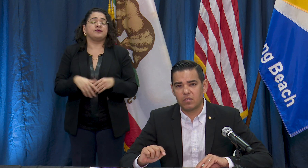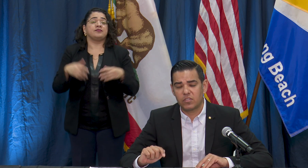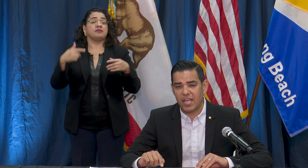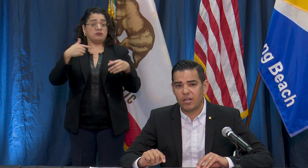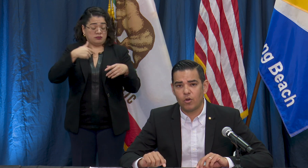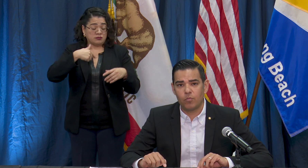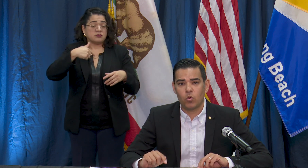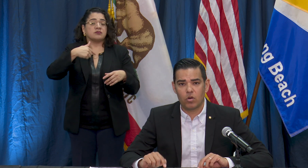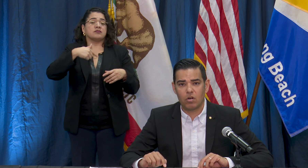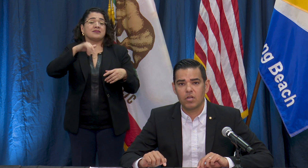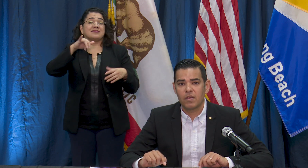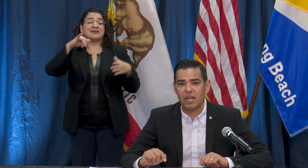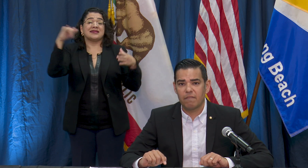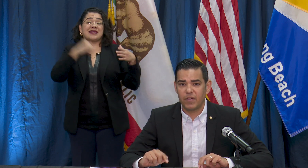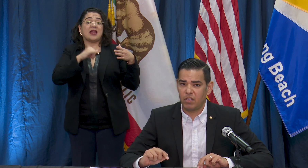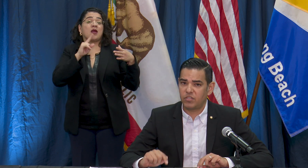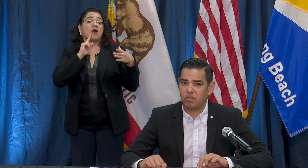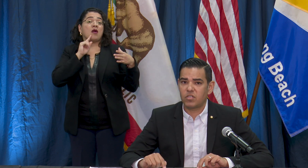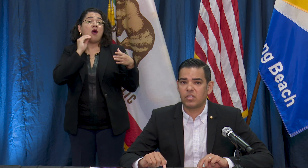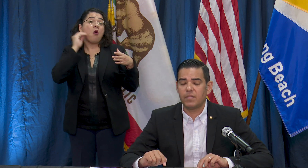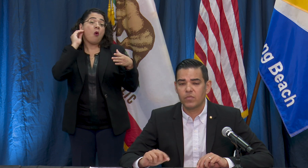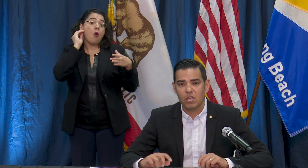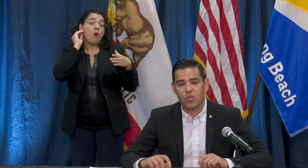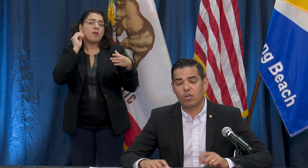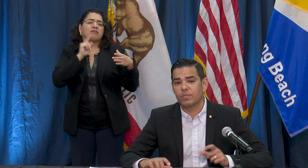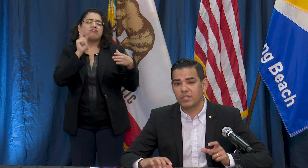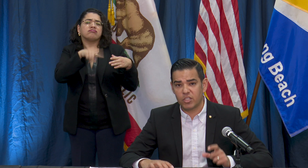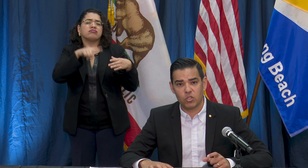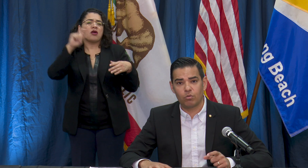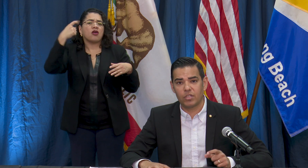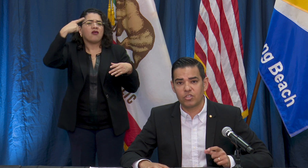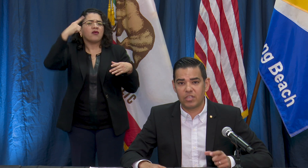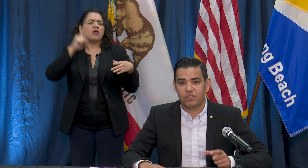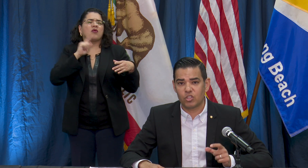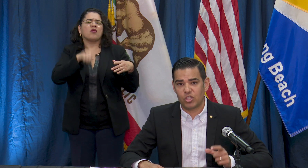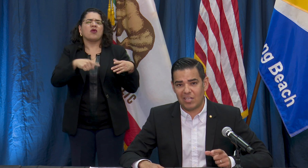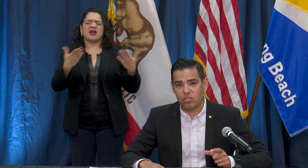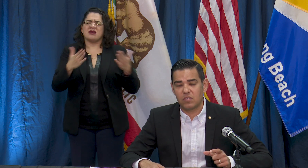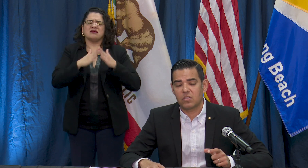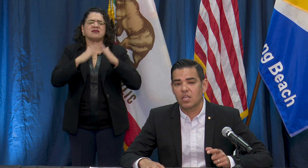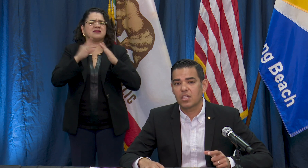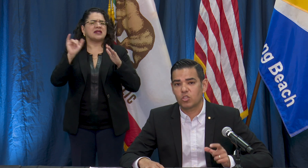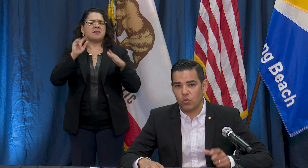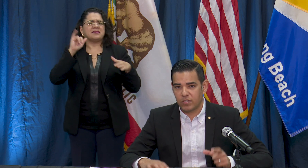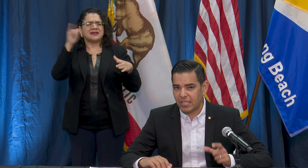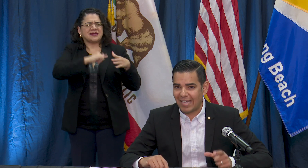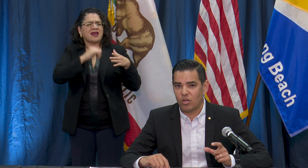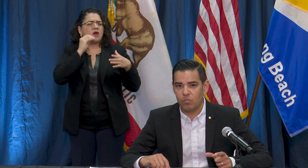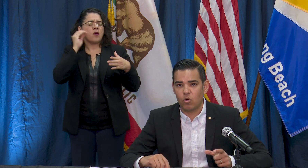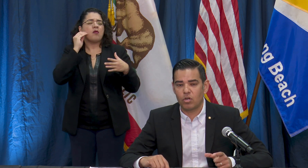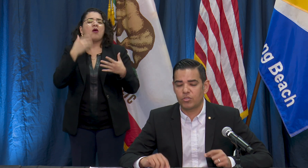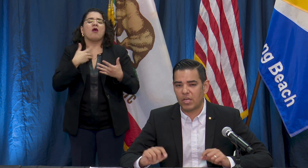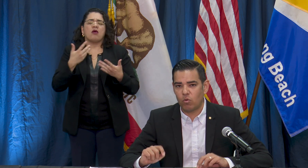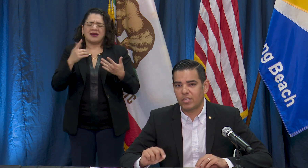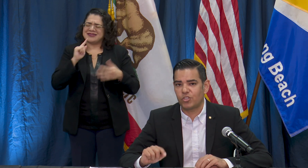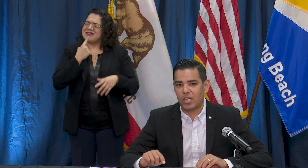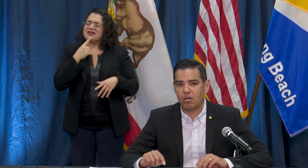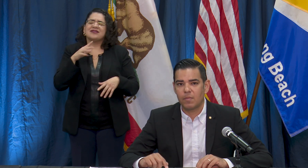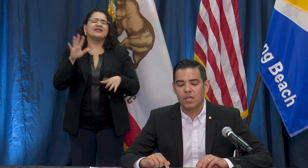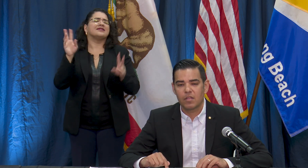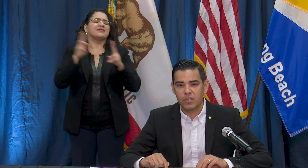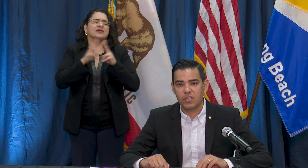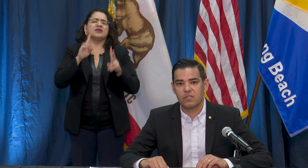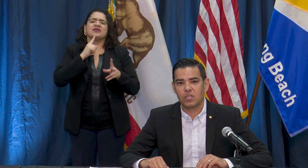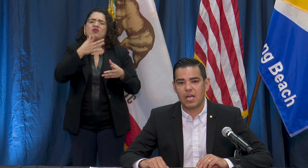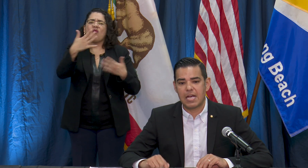taking the stay-at-home order very seriously. There are some additional shifts and changes to the stay-at-home order, which I want to